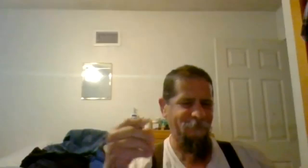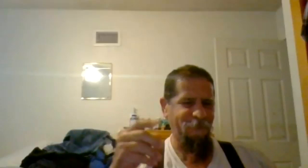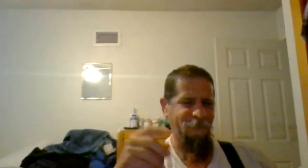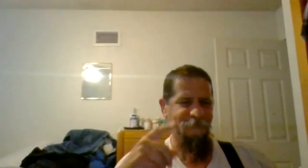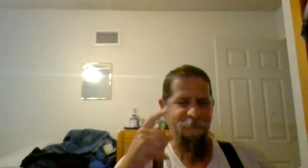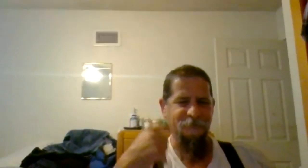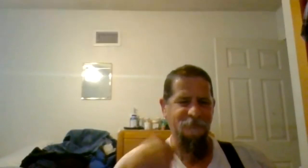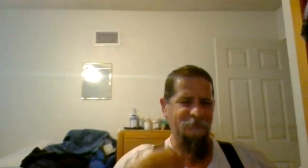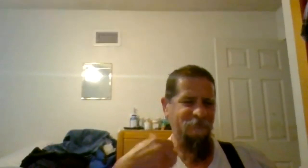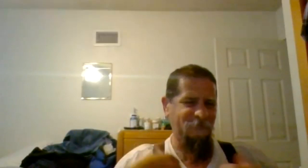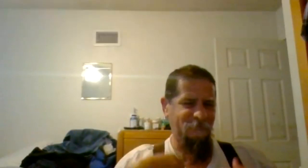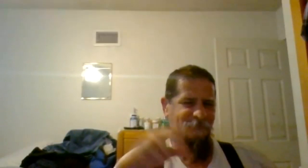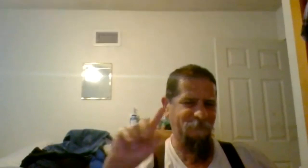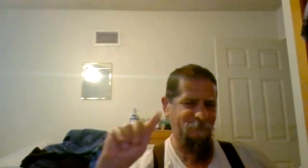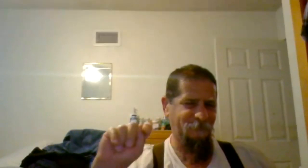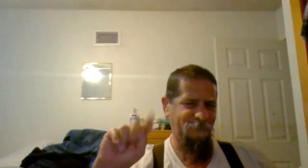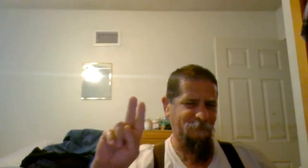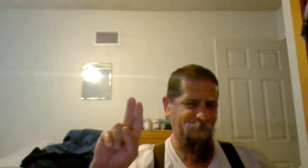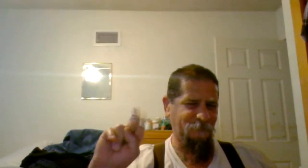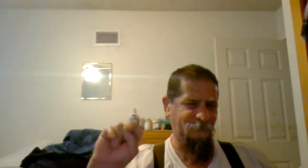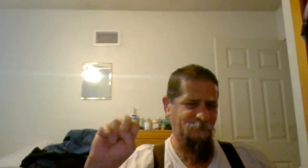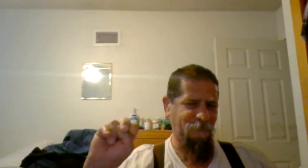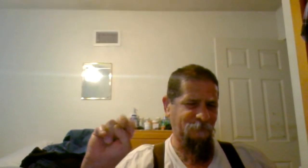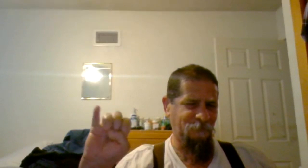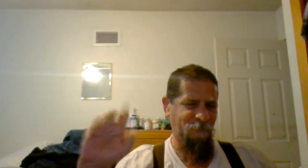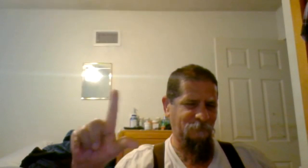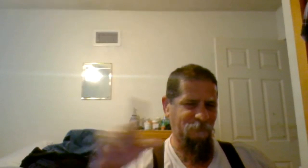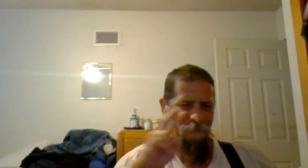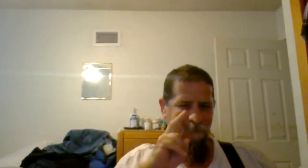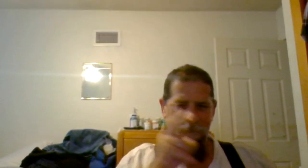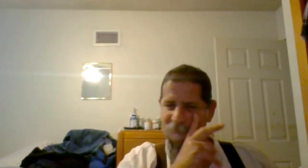I'm hard of hearing, and I have a